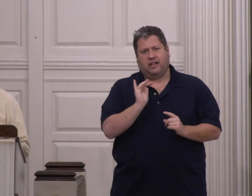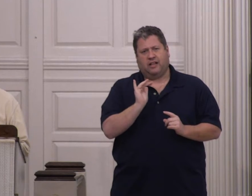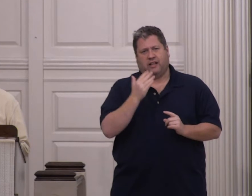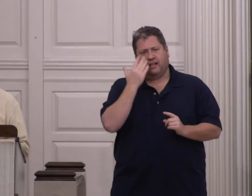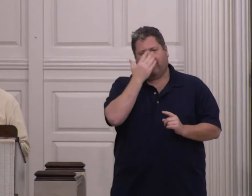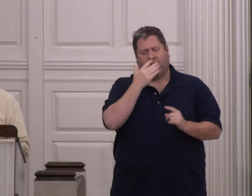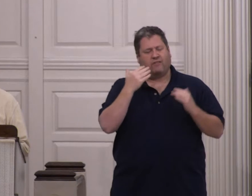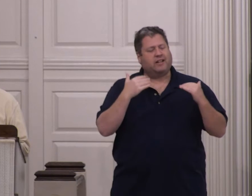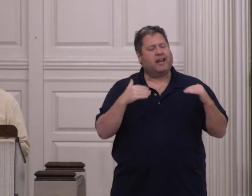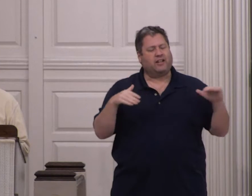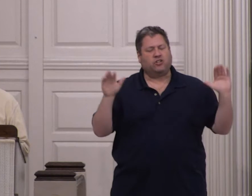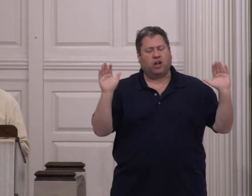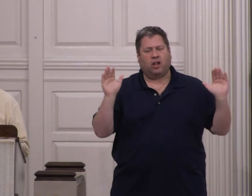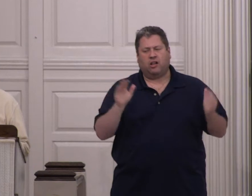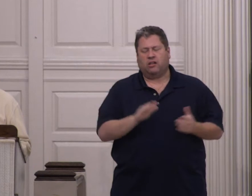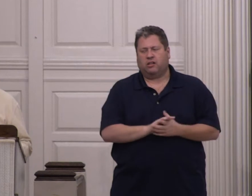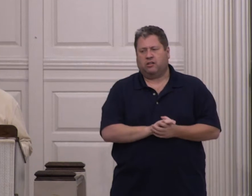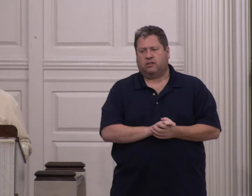face of an angel.